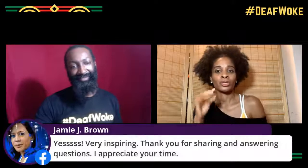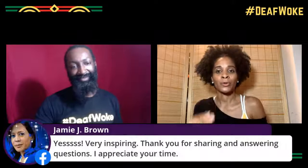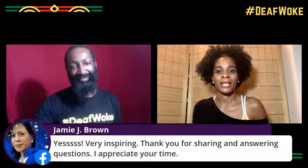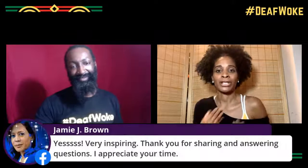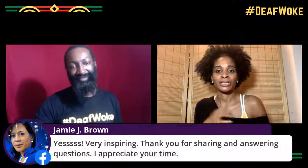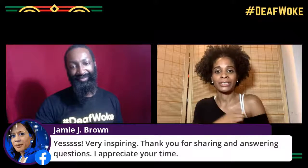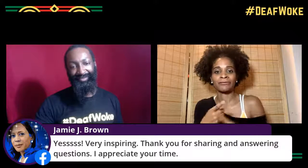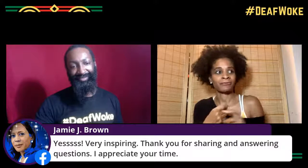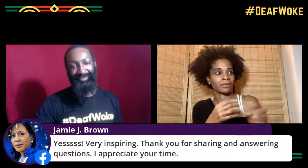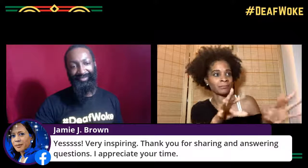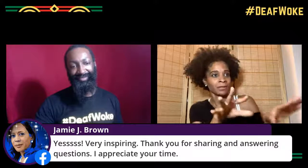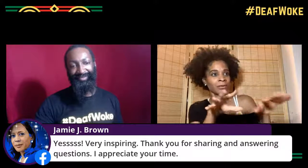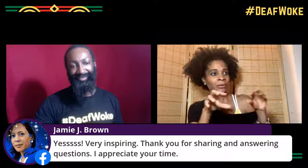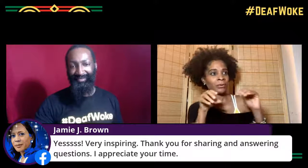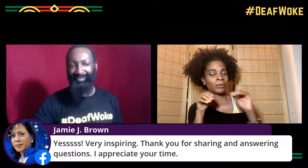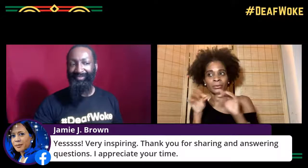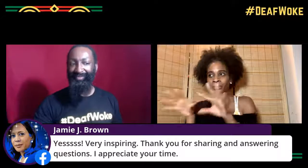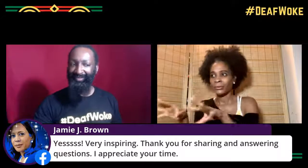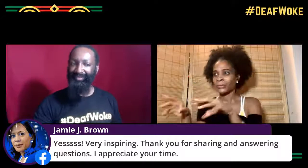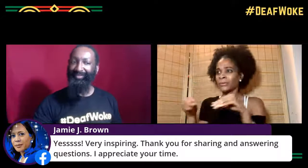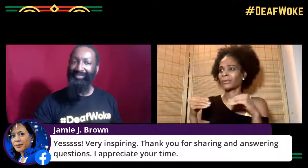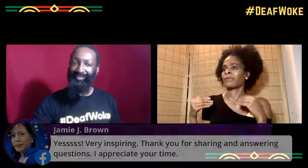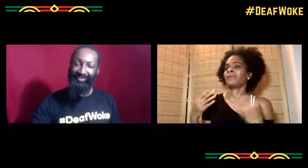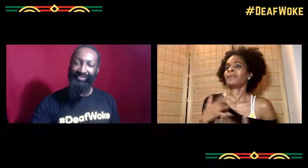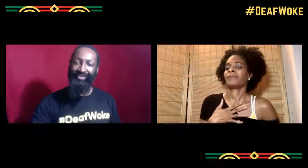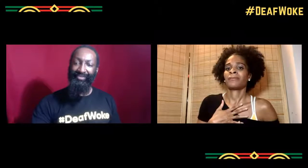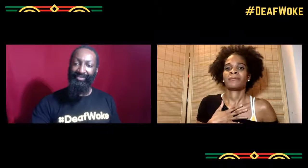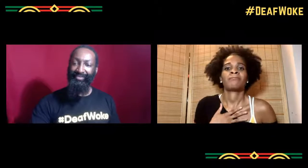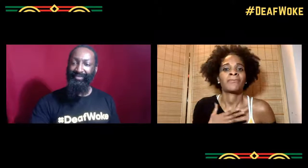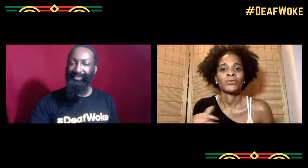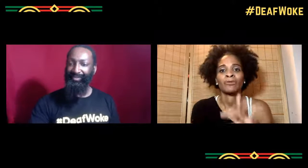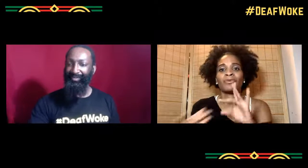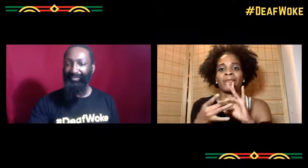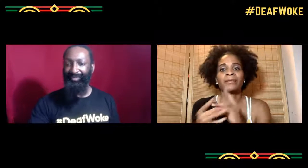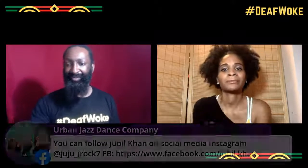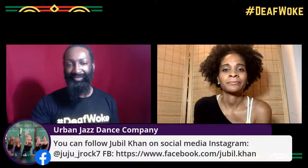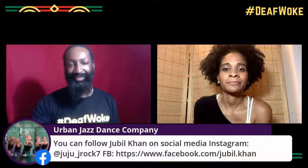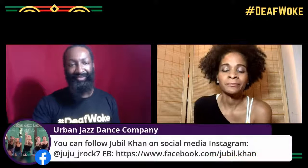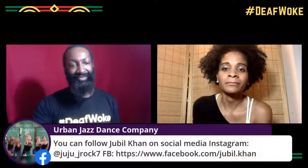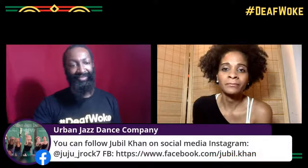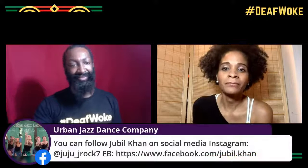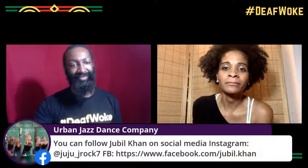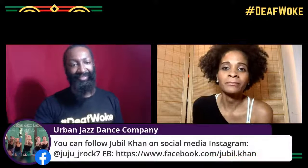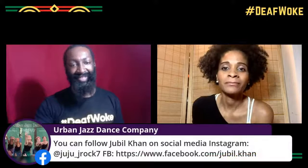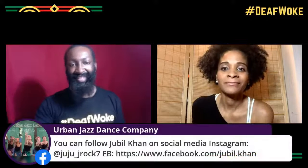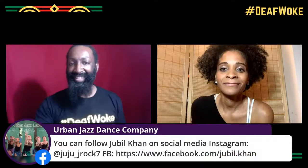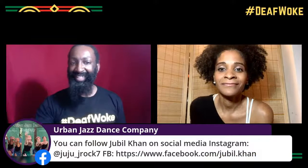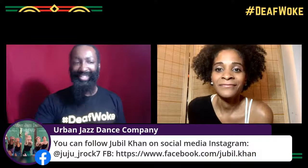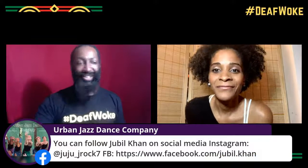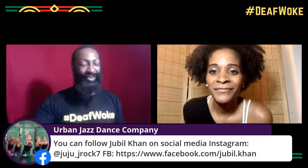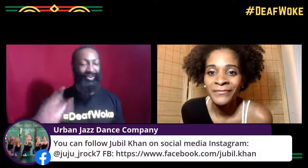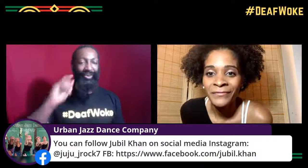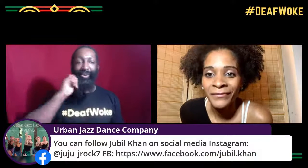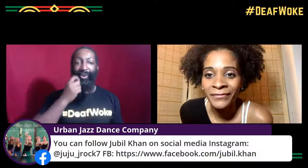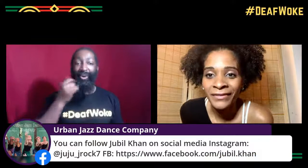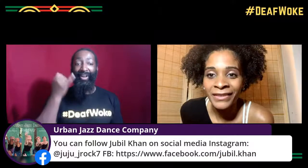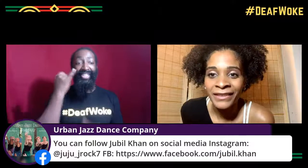who, you know, really their energy just exudes from them and it's